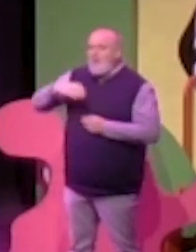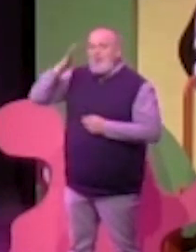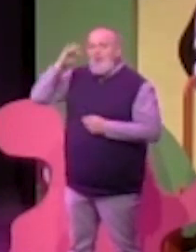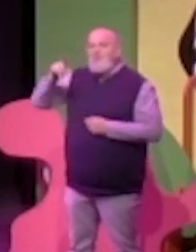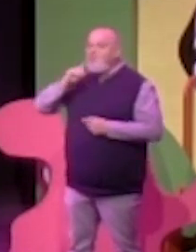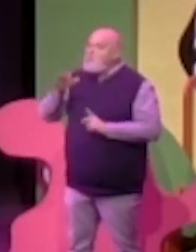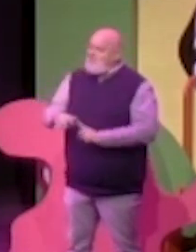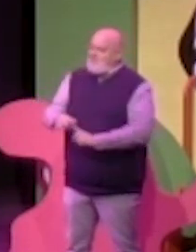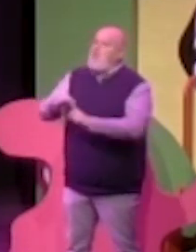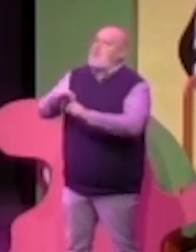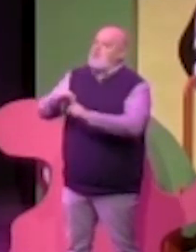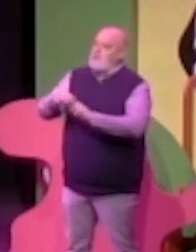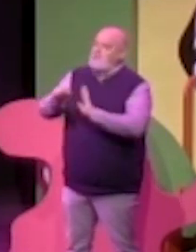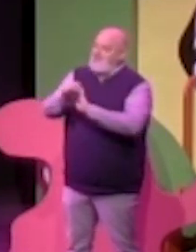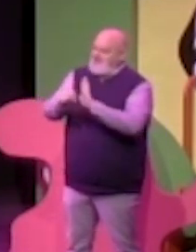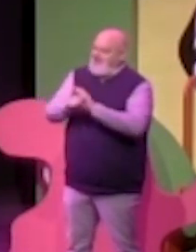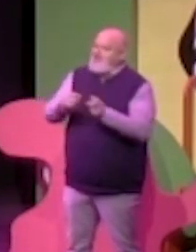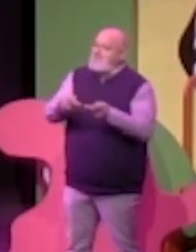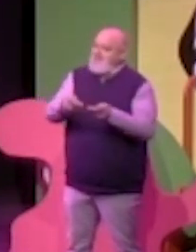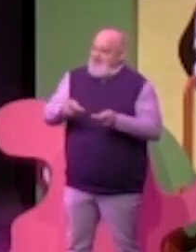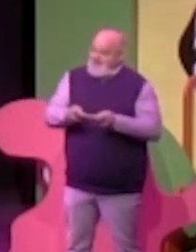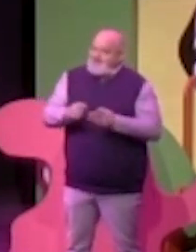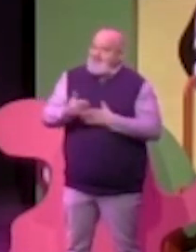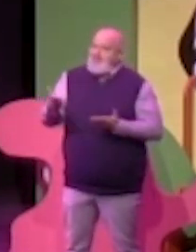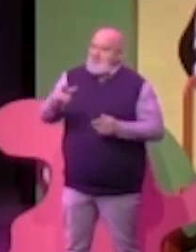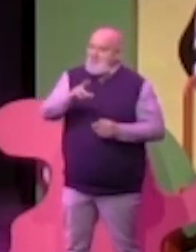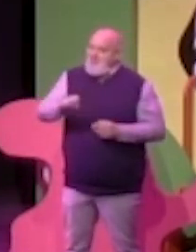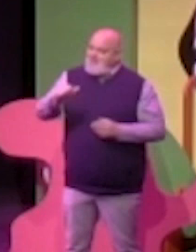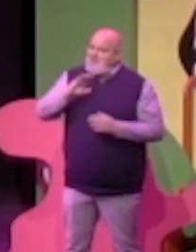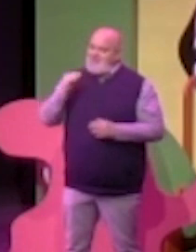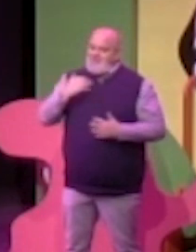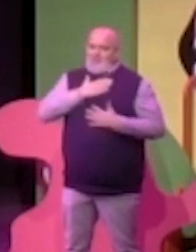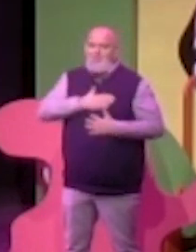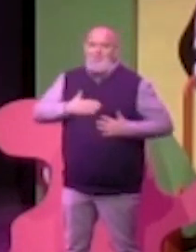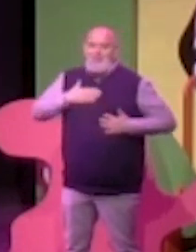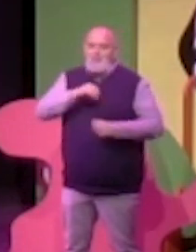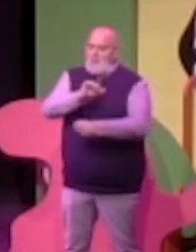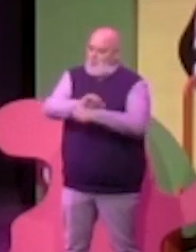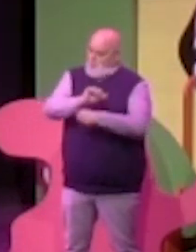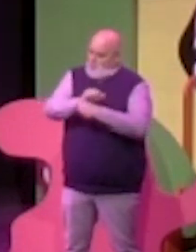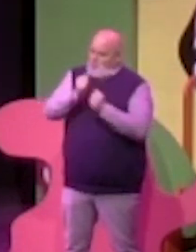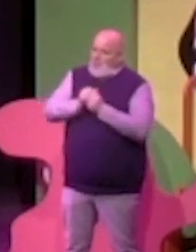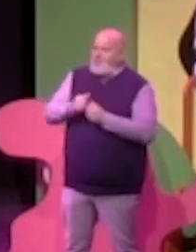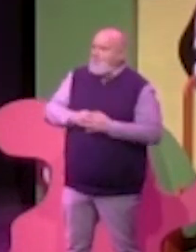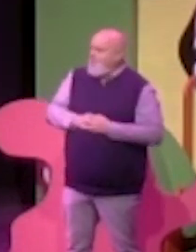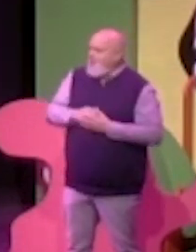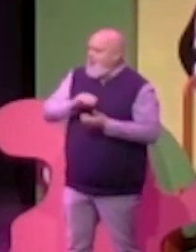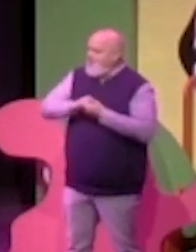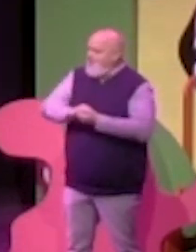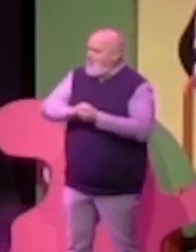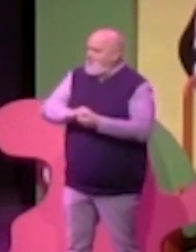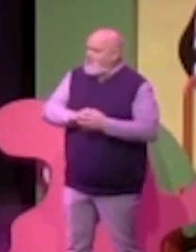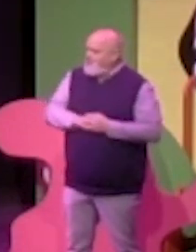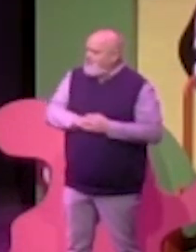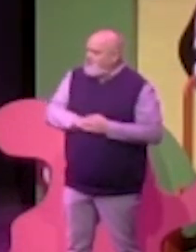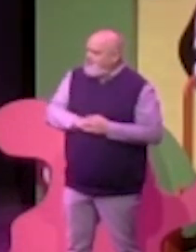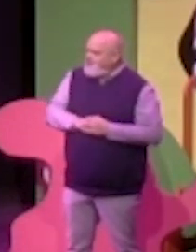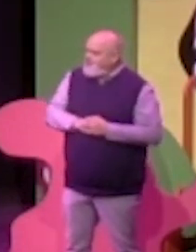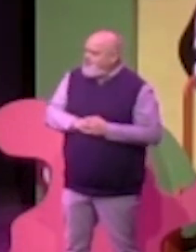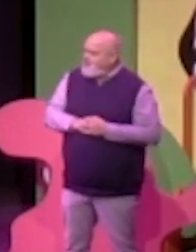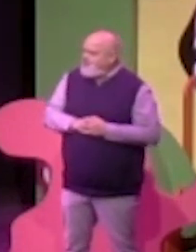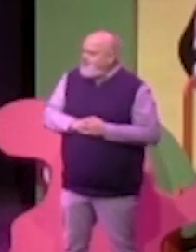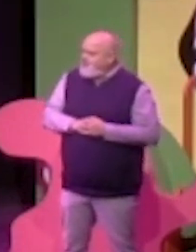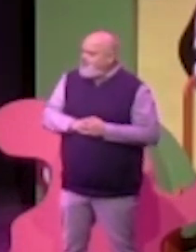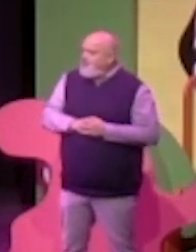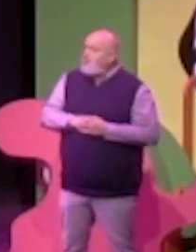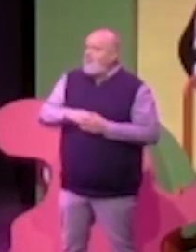very special state and place in the United States, and it's our pleasure to work with and partner with and serve folks